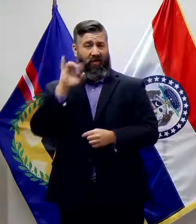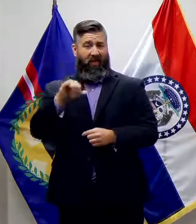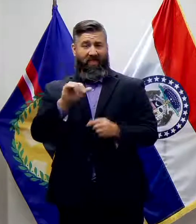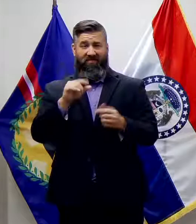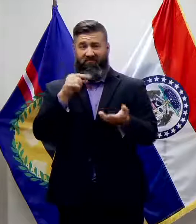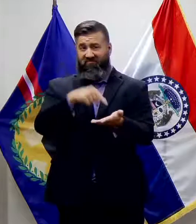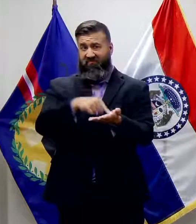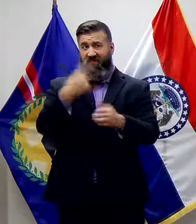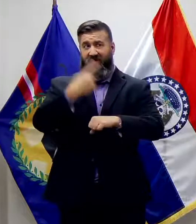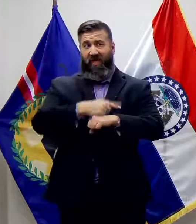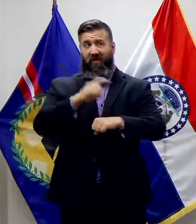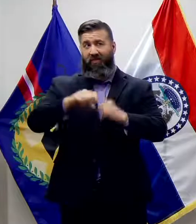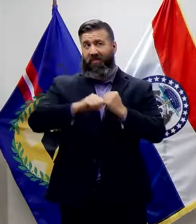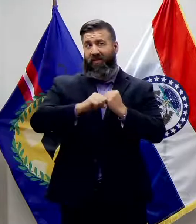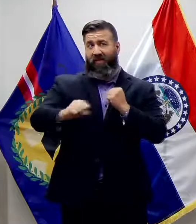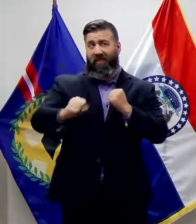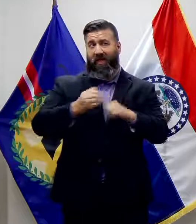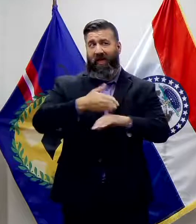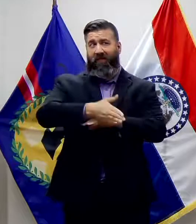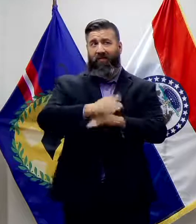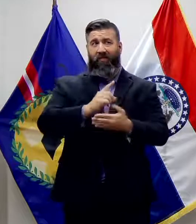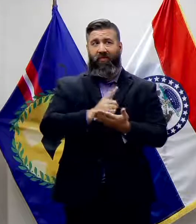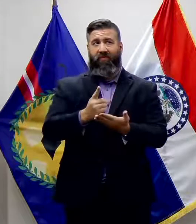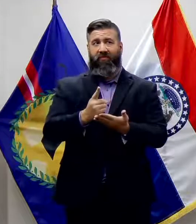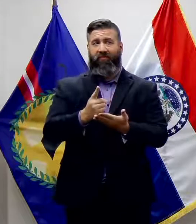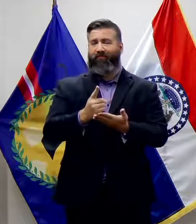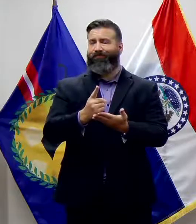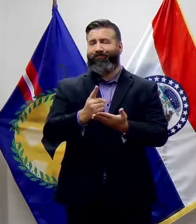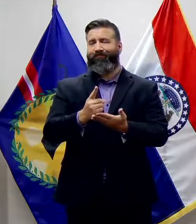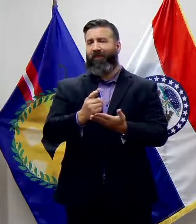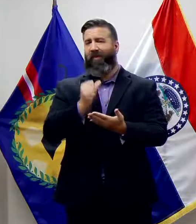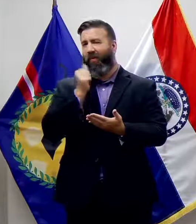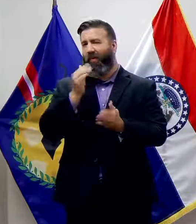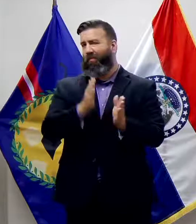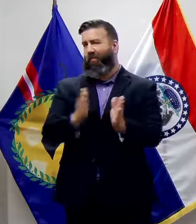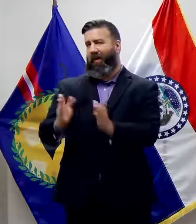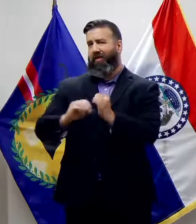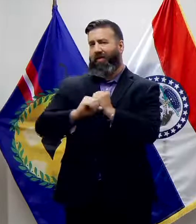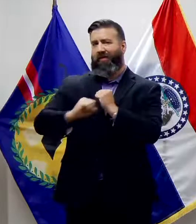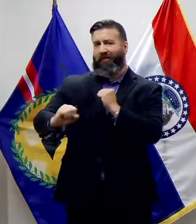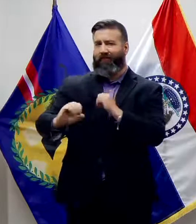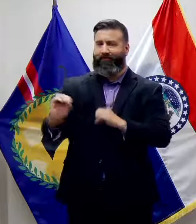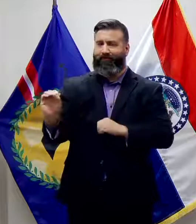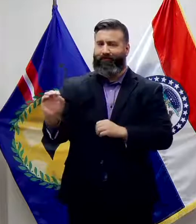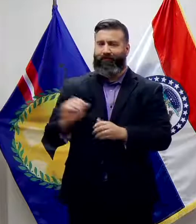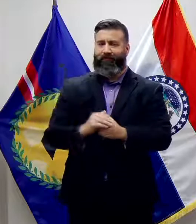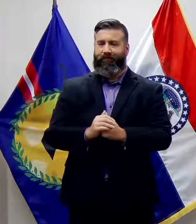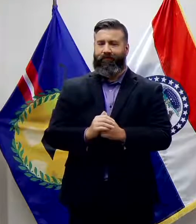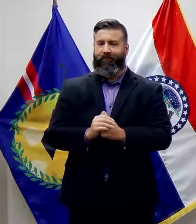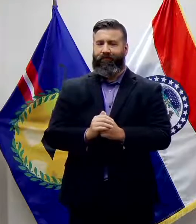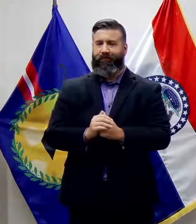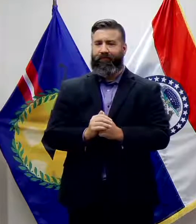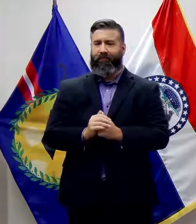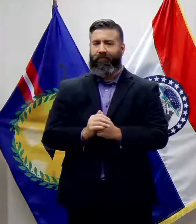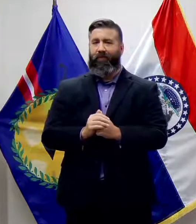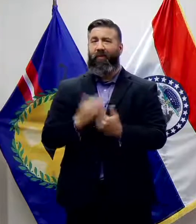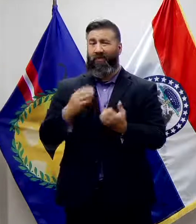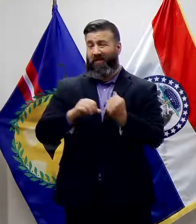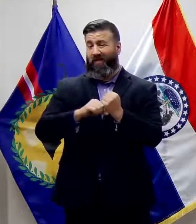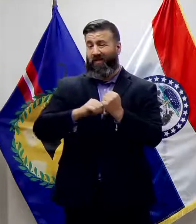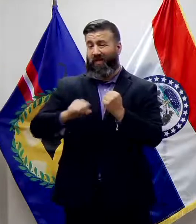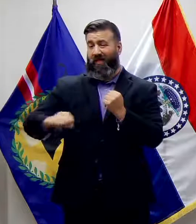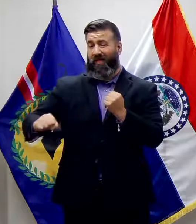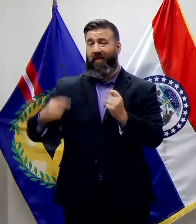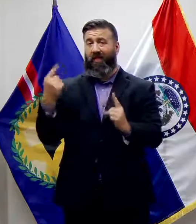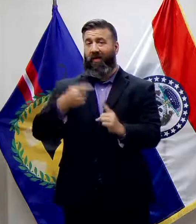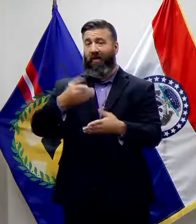beyond the end of the week? At this point, we don't plan on extending the moratorium. We have extended it up until the end of